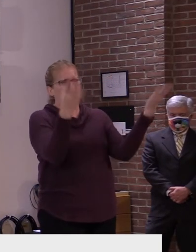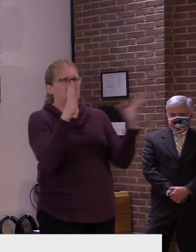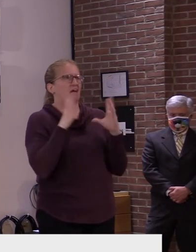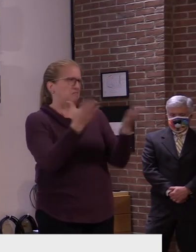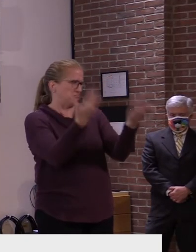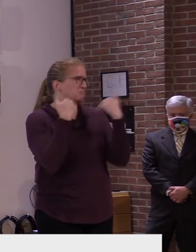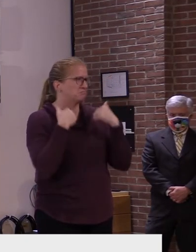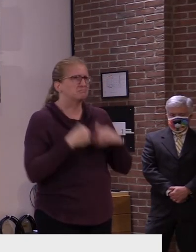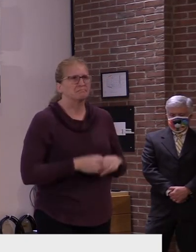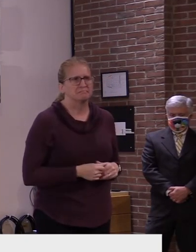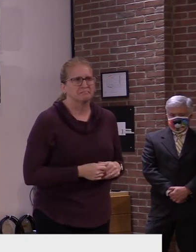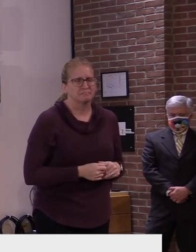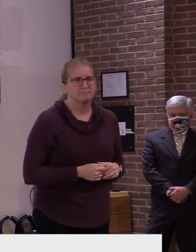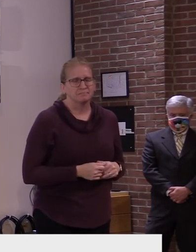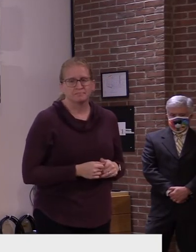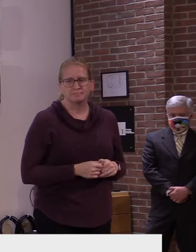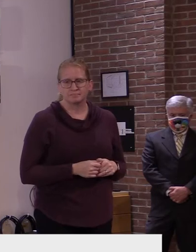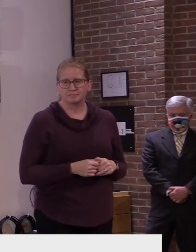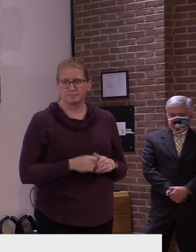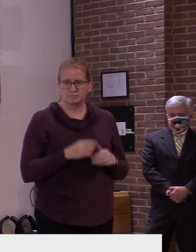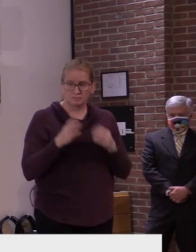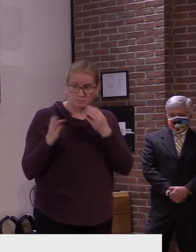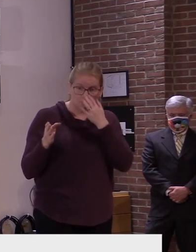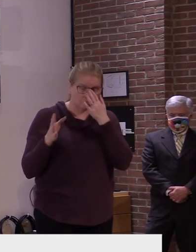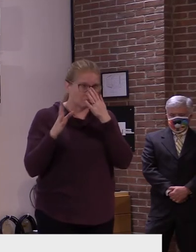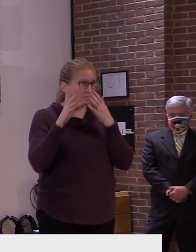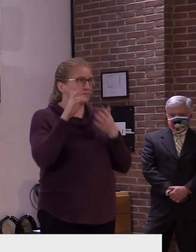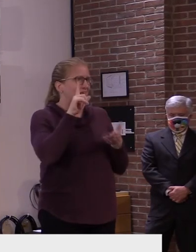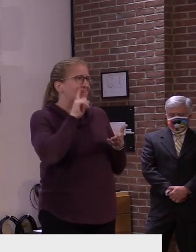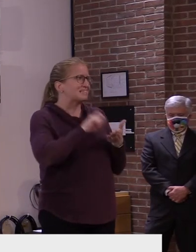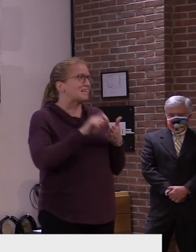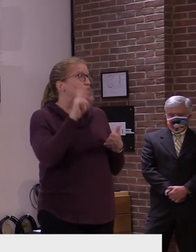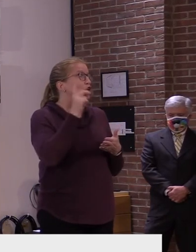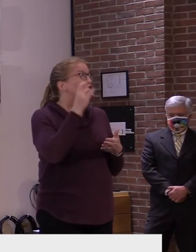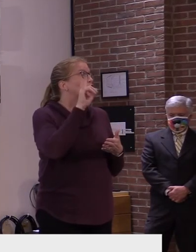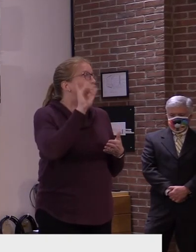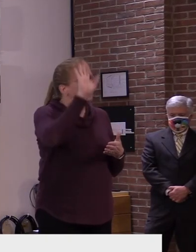Secretary Curley. Hi, this is Secretary Curley. May I weigh in? Yes.